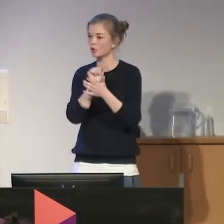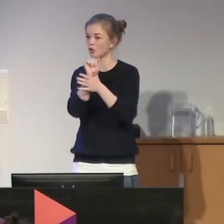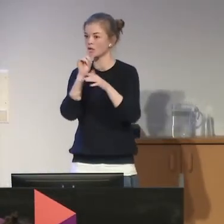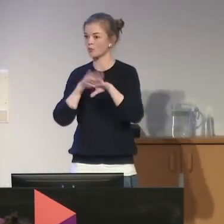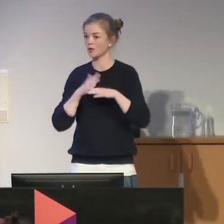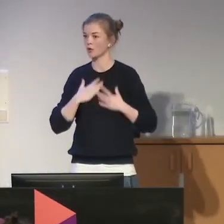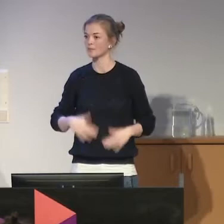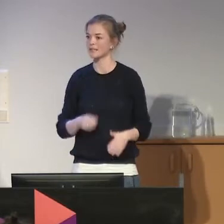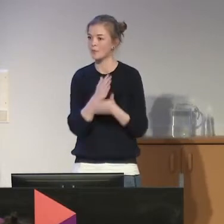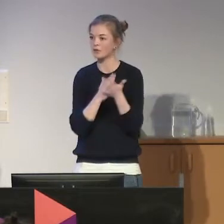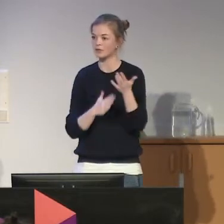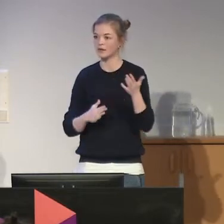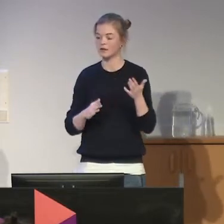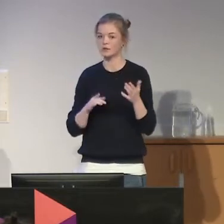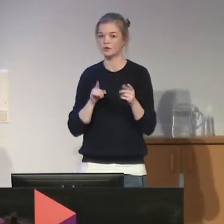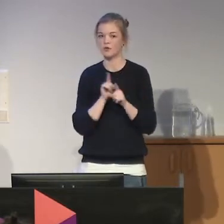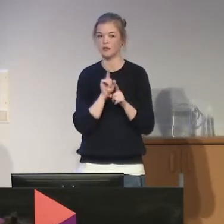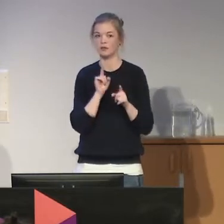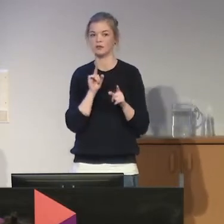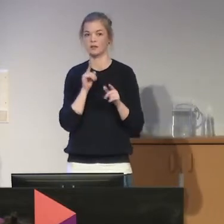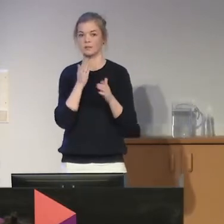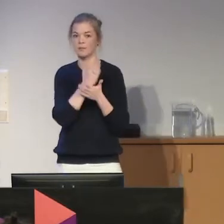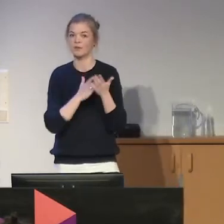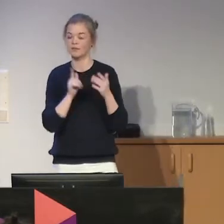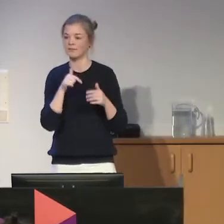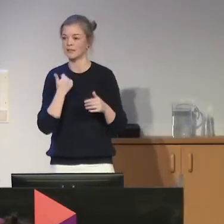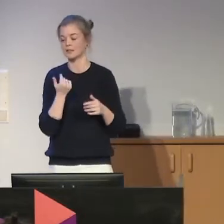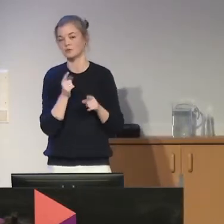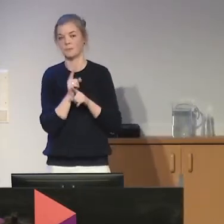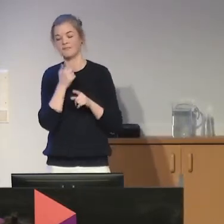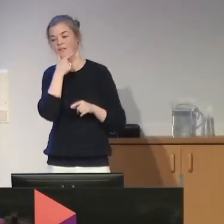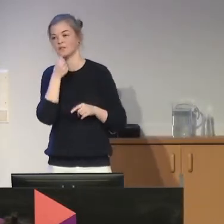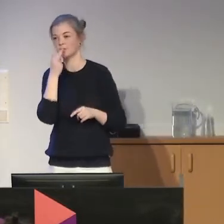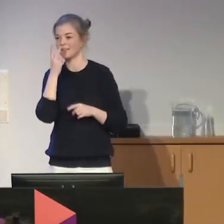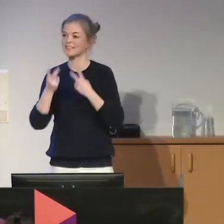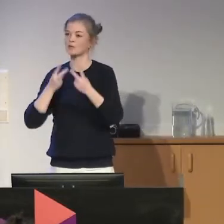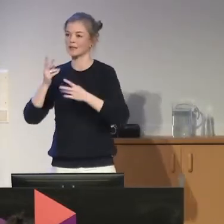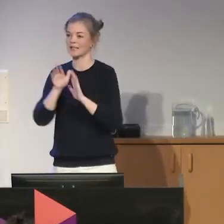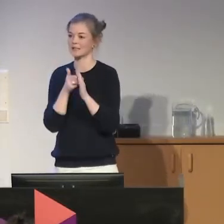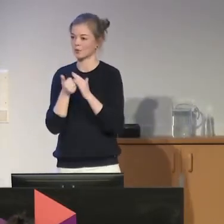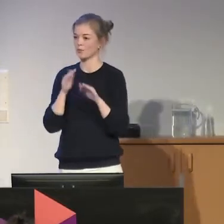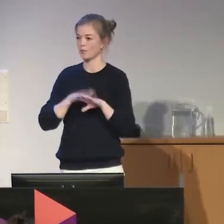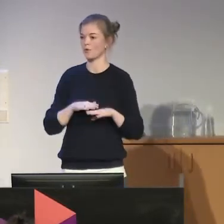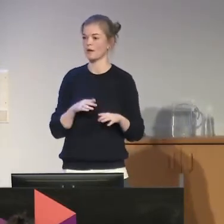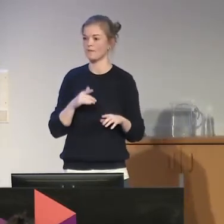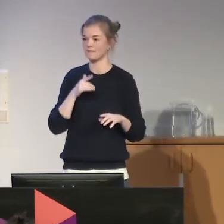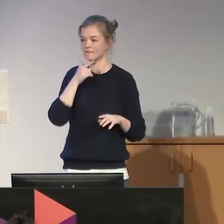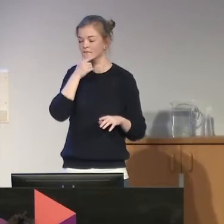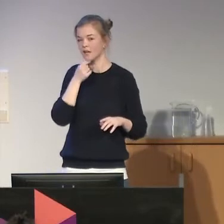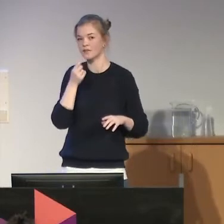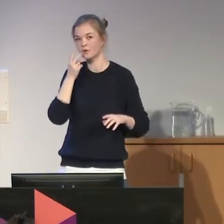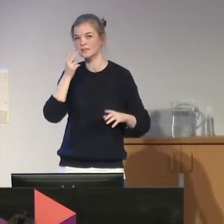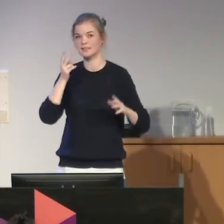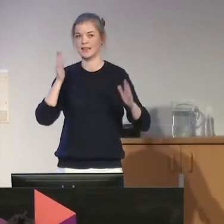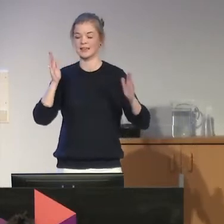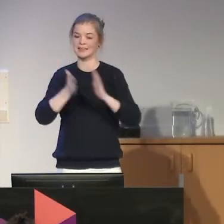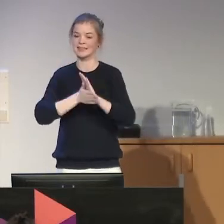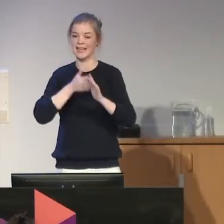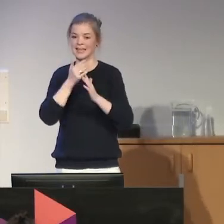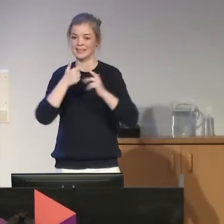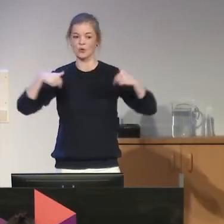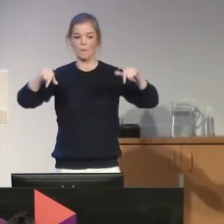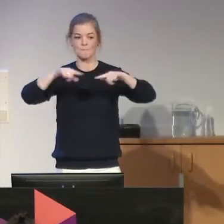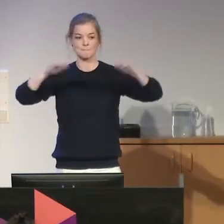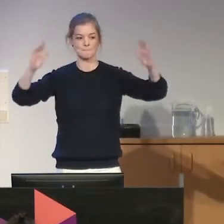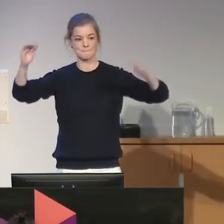Yeah, because they're using their body when they're trying to express themselves. So for us, you know, they're using their whole body.